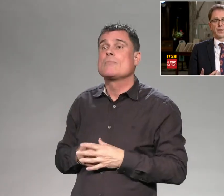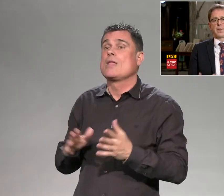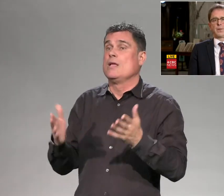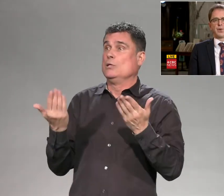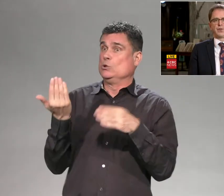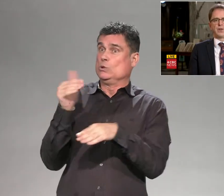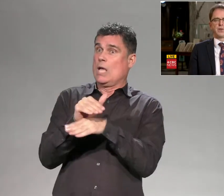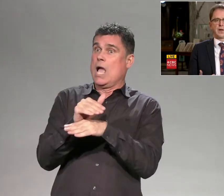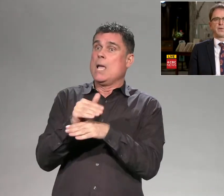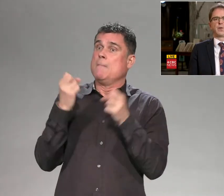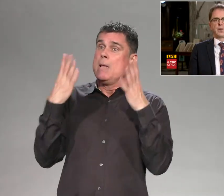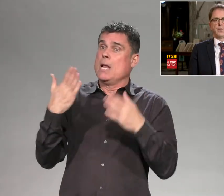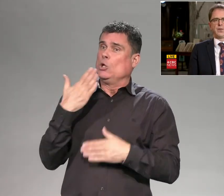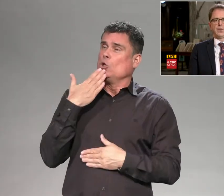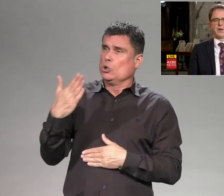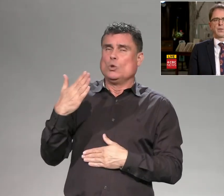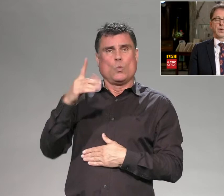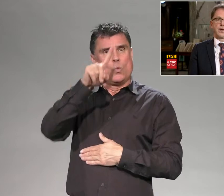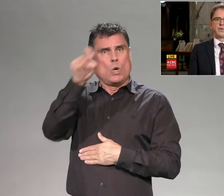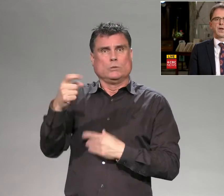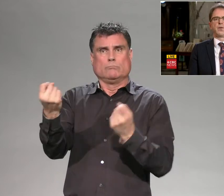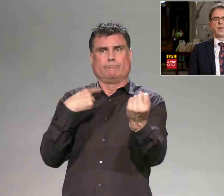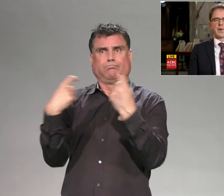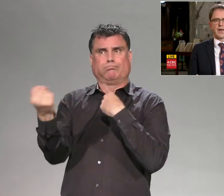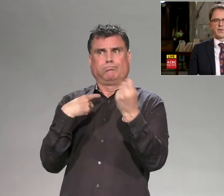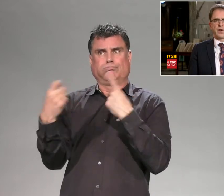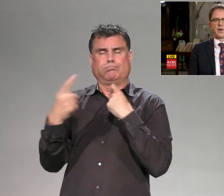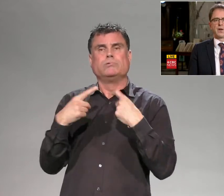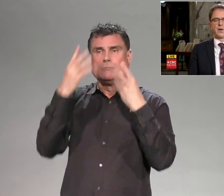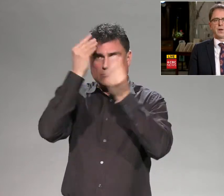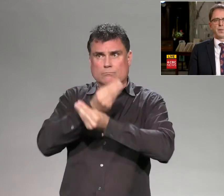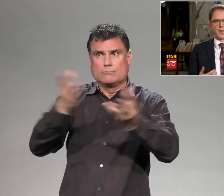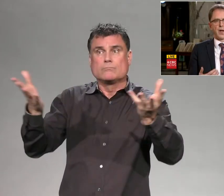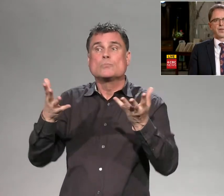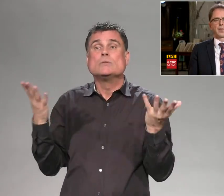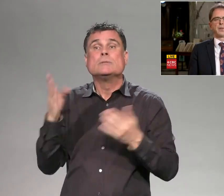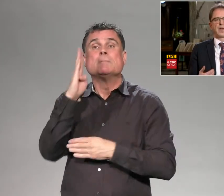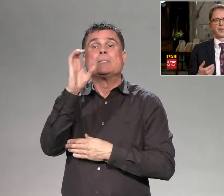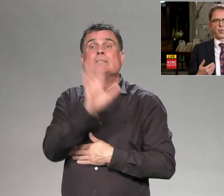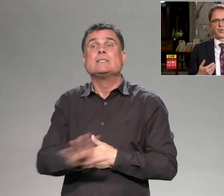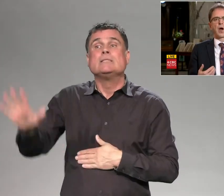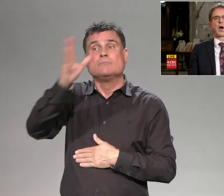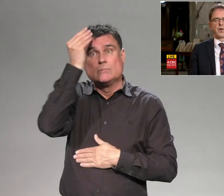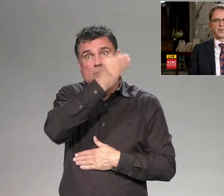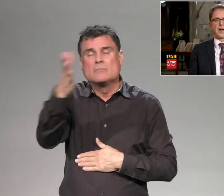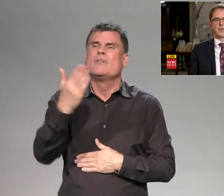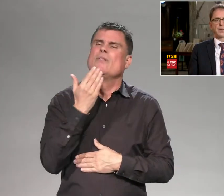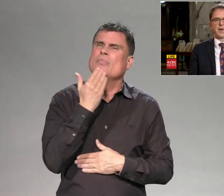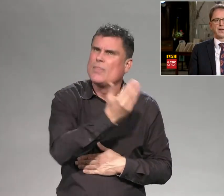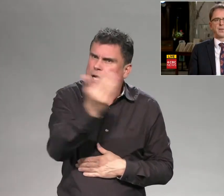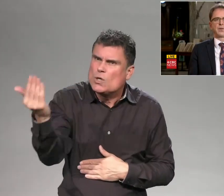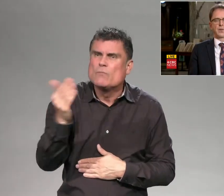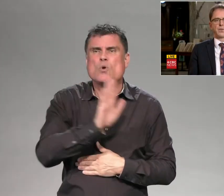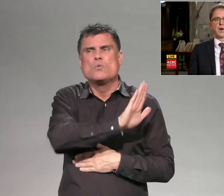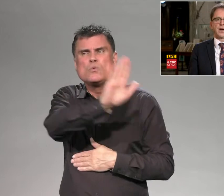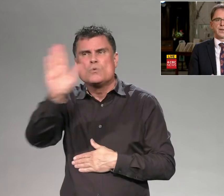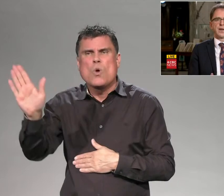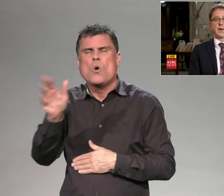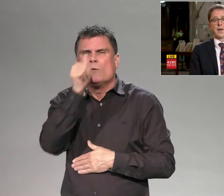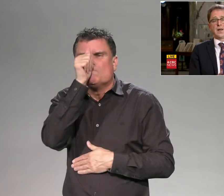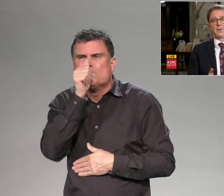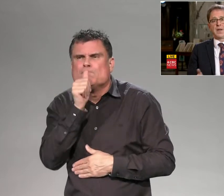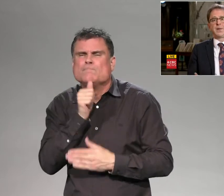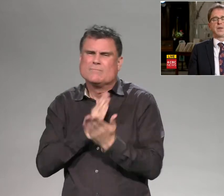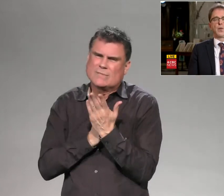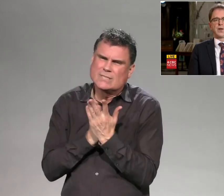everybody, express my appreciation to everyone in BC for what they've done over the past year. People sometimes ask what was the hardest time in the pandemic so far, and I